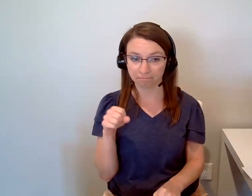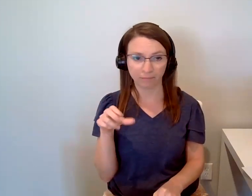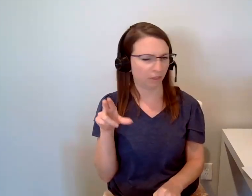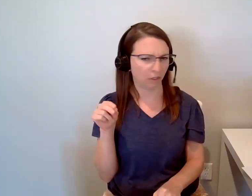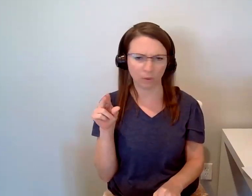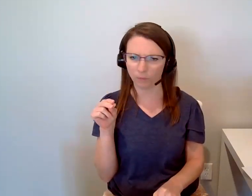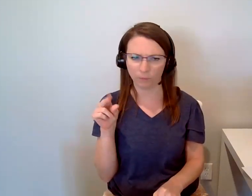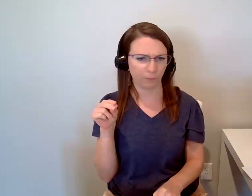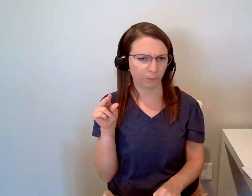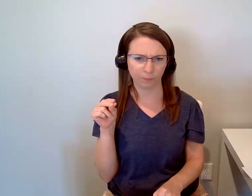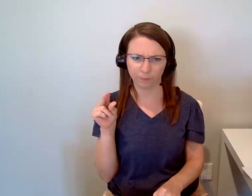and no.